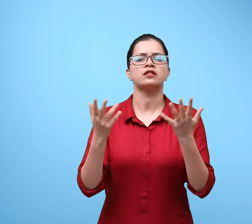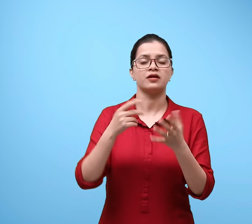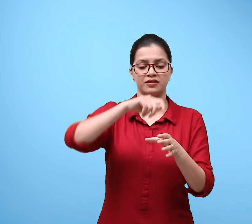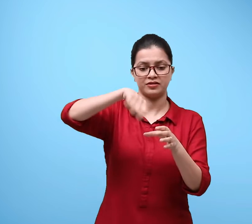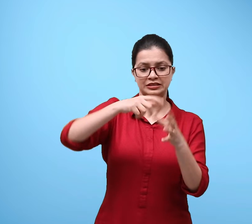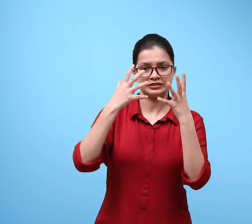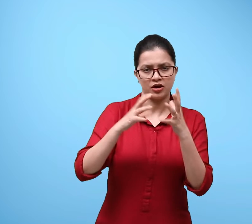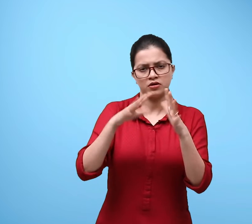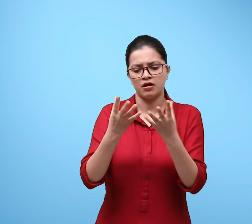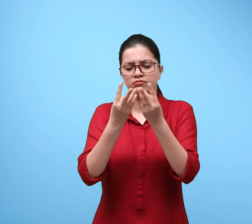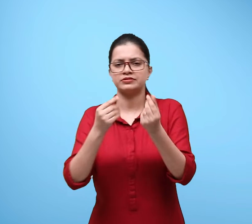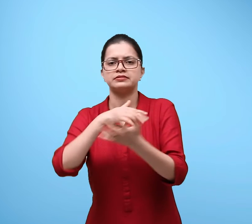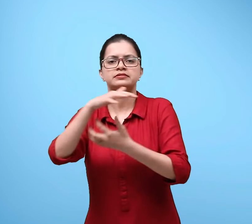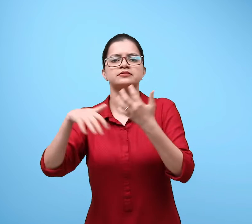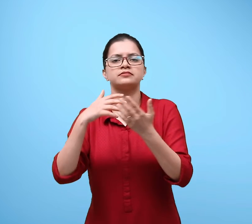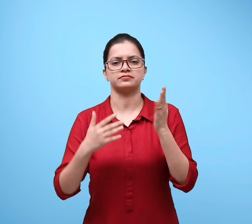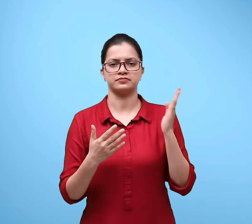Solubility of some common liquids in water.